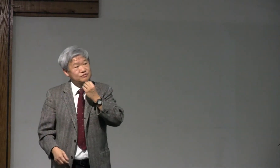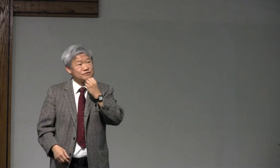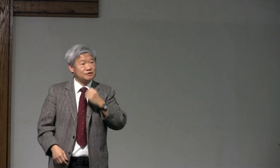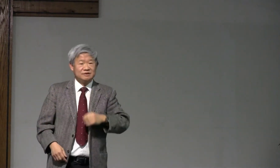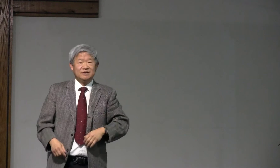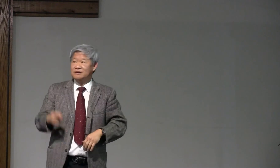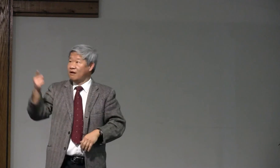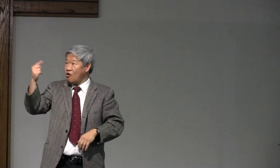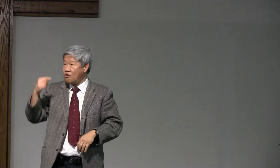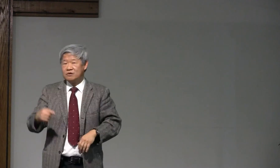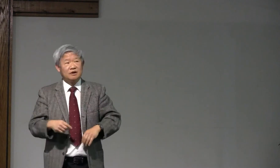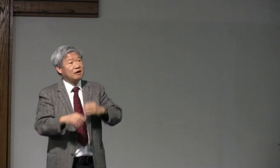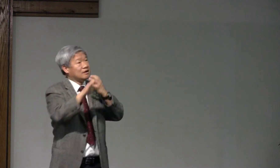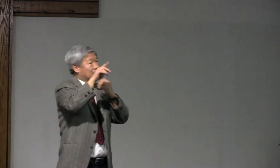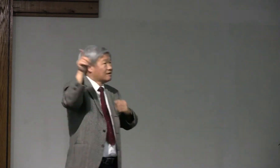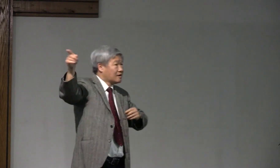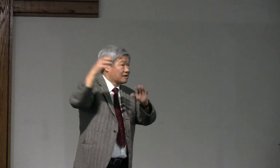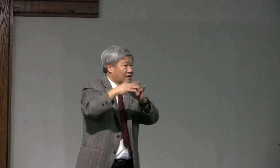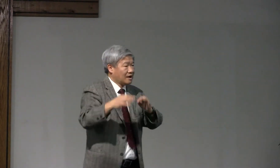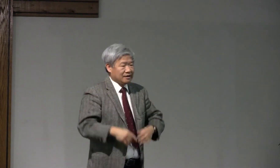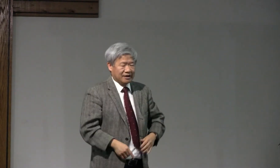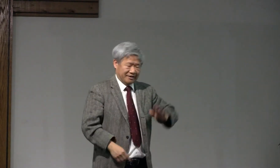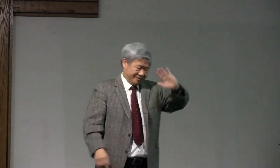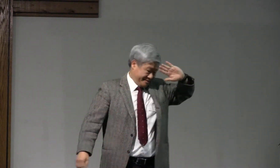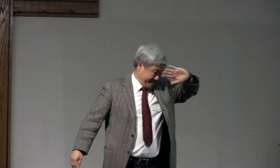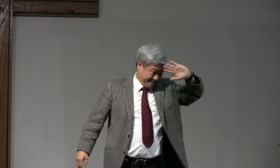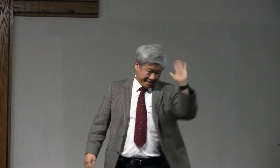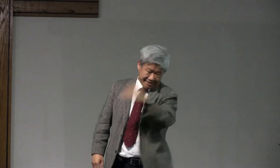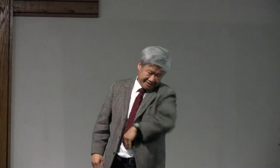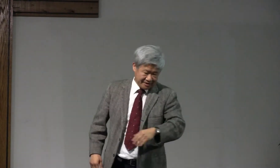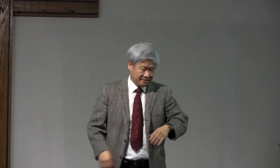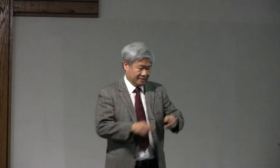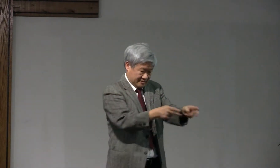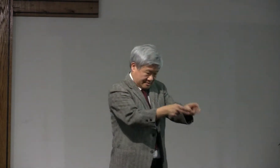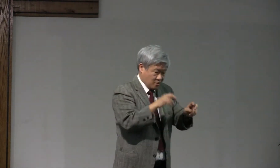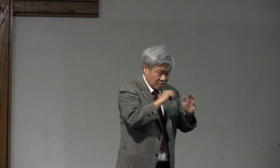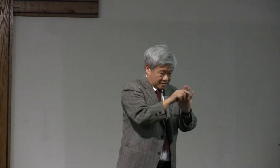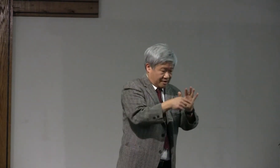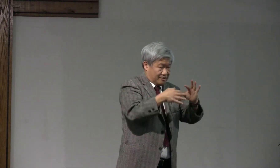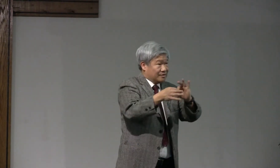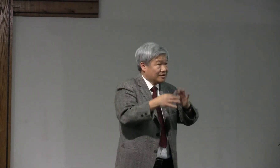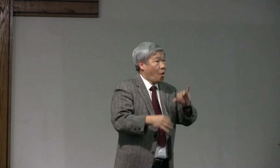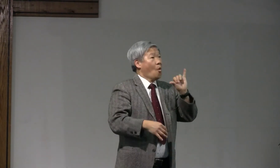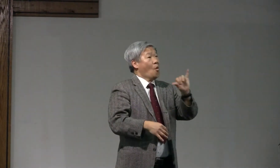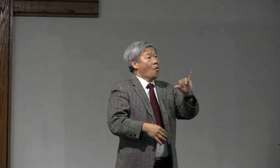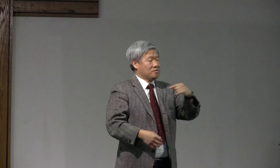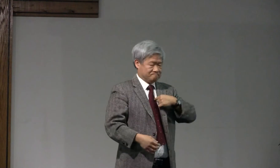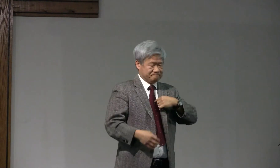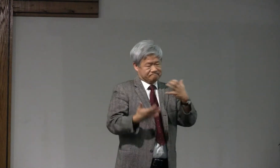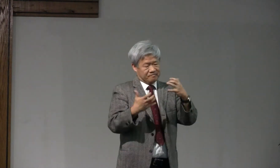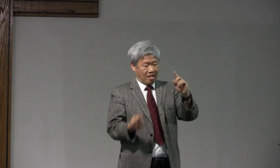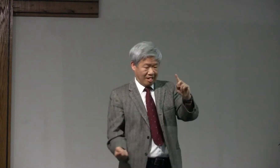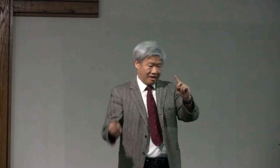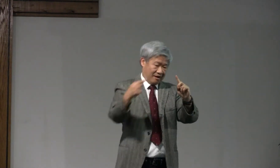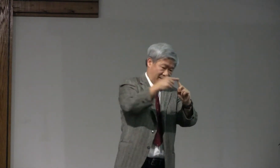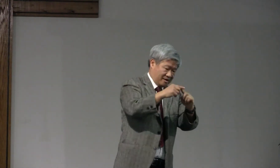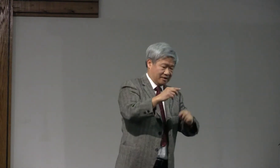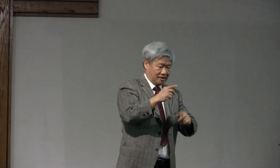you ask someone who is a Protestant if they need to be born again, and say you need to be born